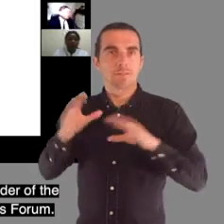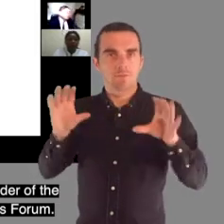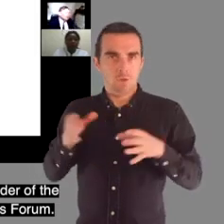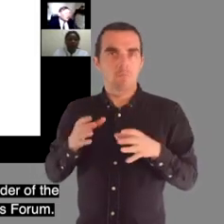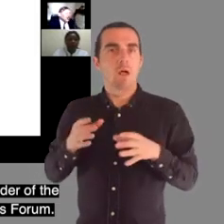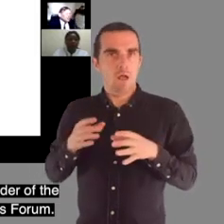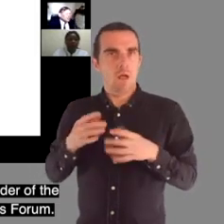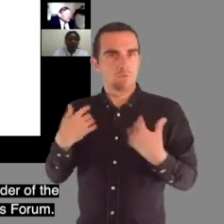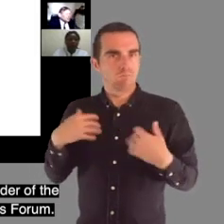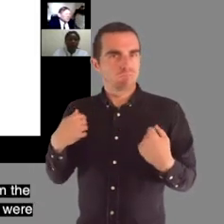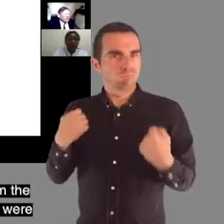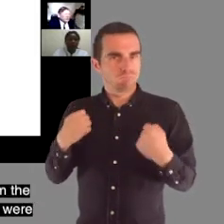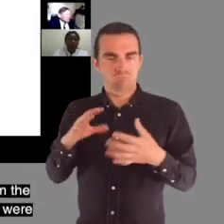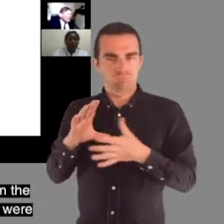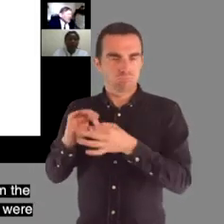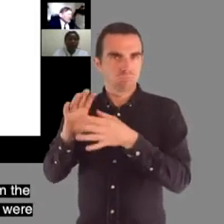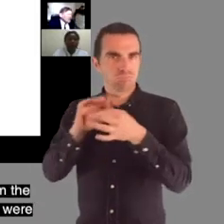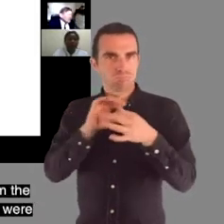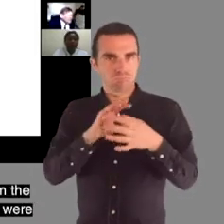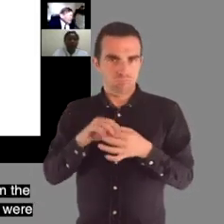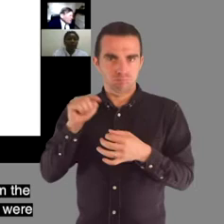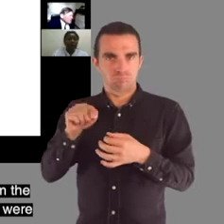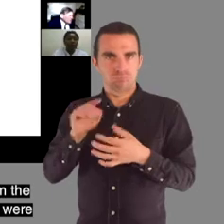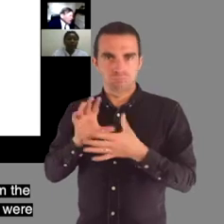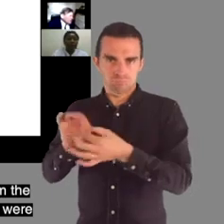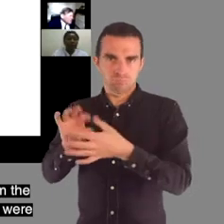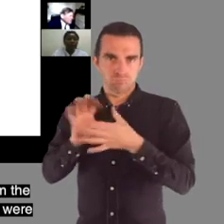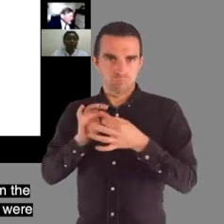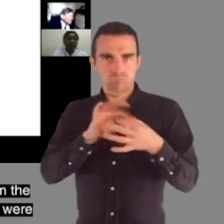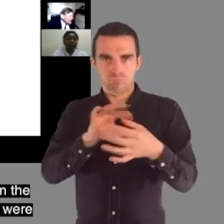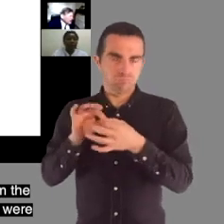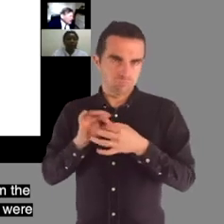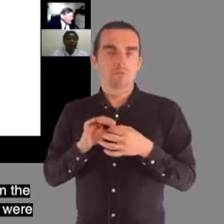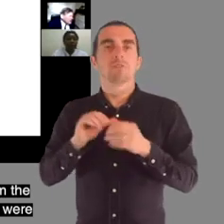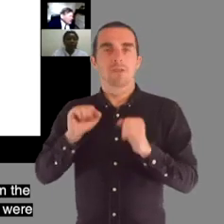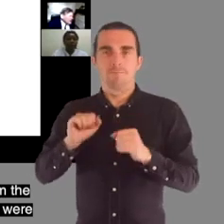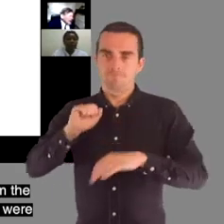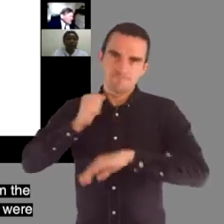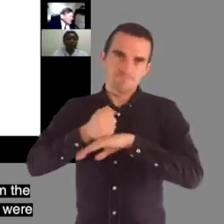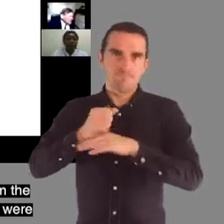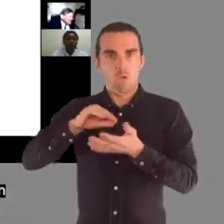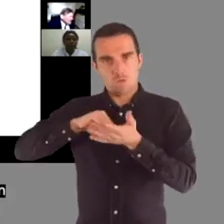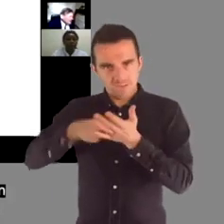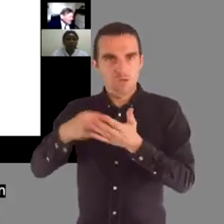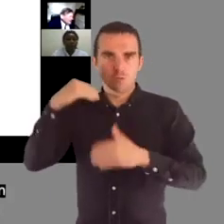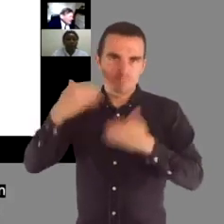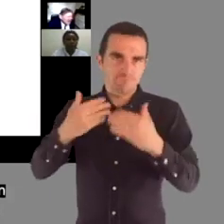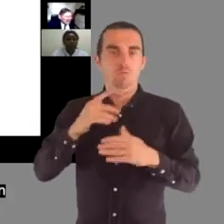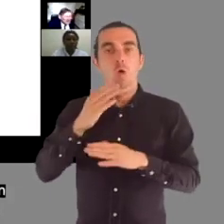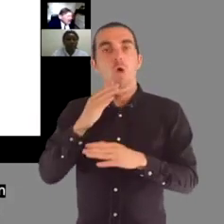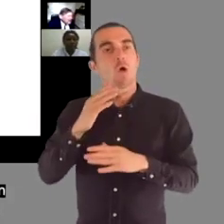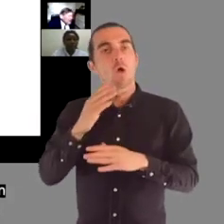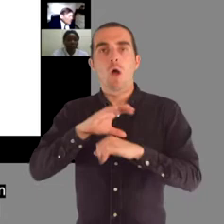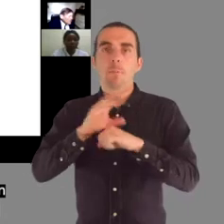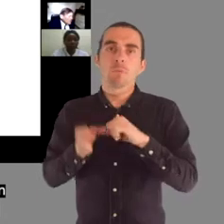the Commonwealth Disabled People's Forum. So there's a direct link from the links that were made between us as we were making the convention and